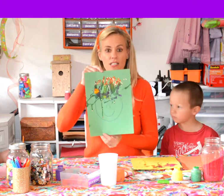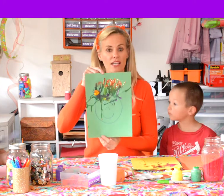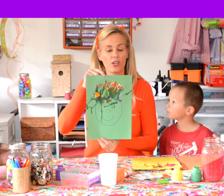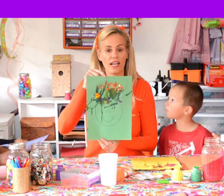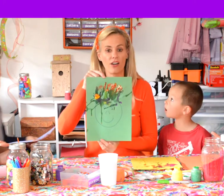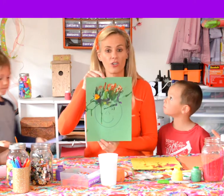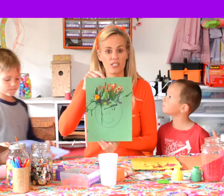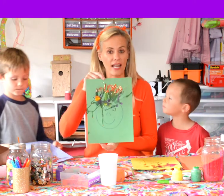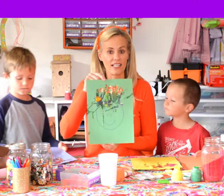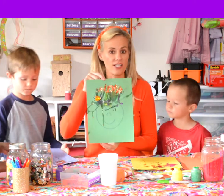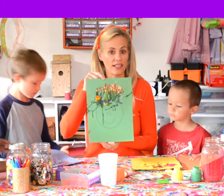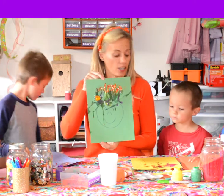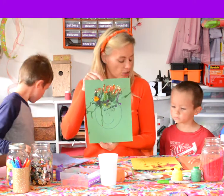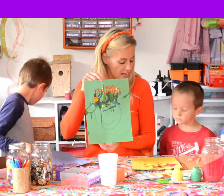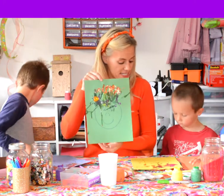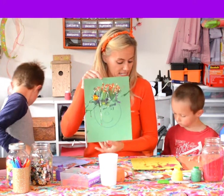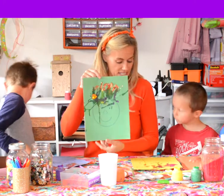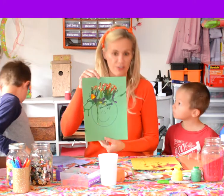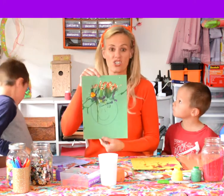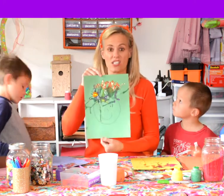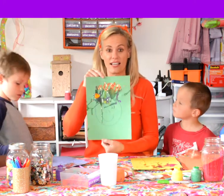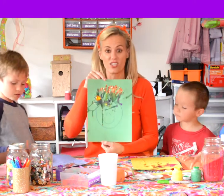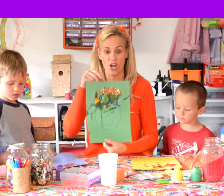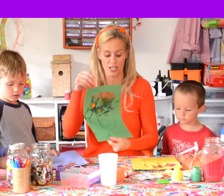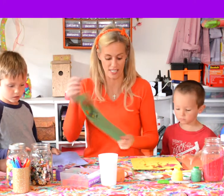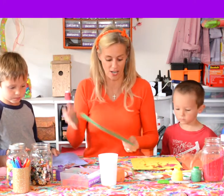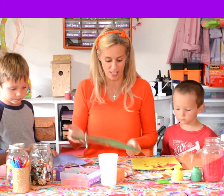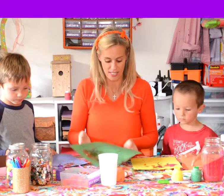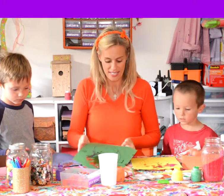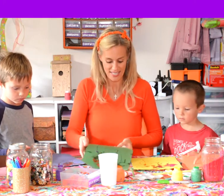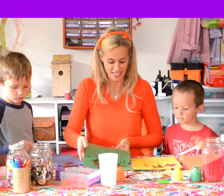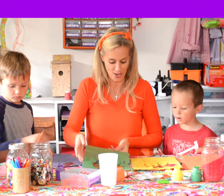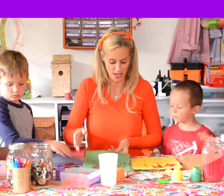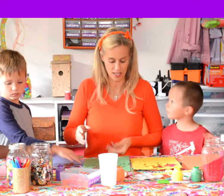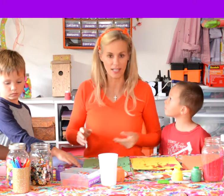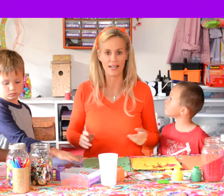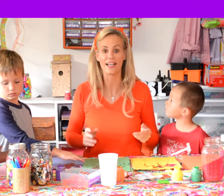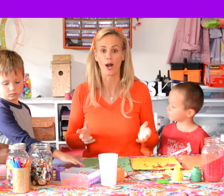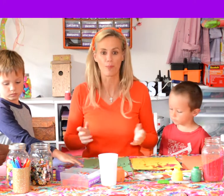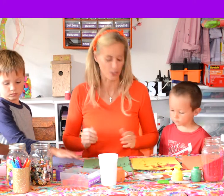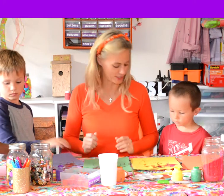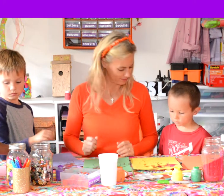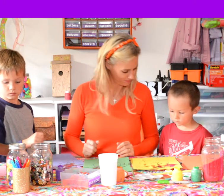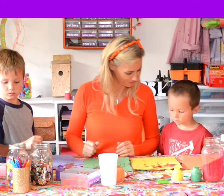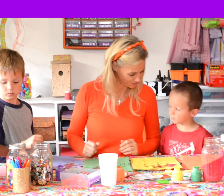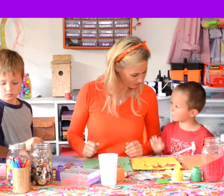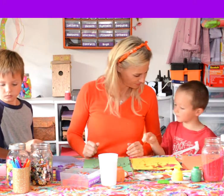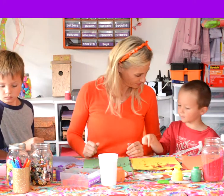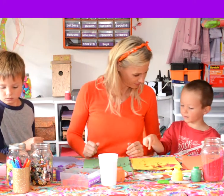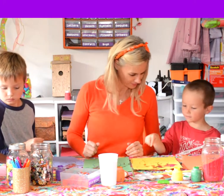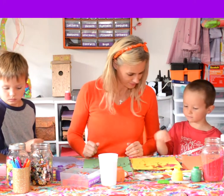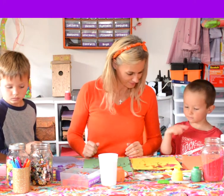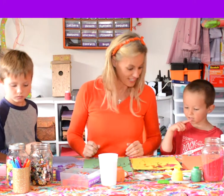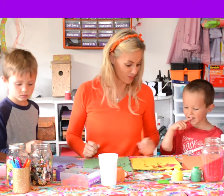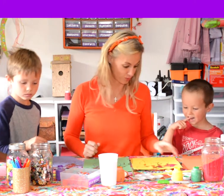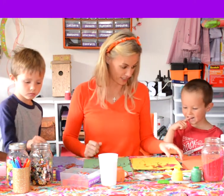make your hair and your styling just a little crazy and different, just like the dogs in our in our book. Mommy, come on. That's really